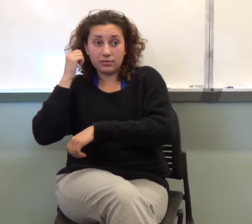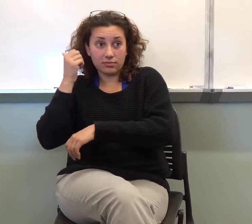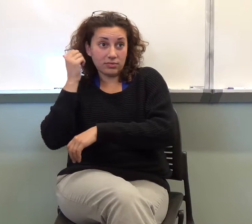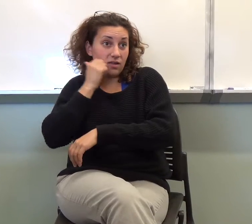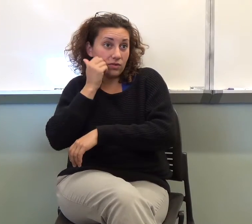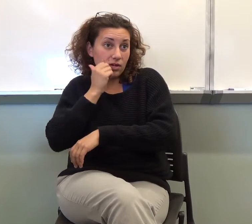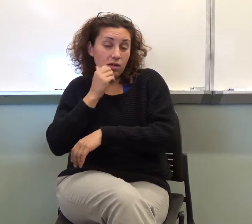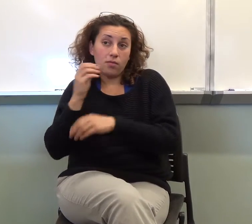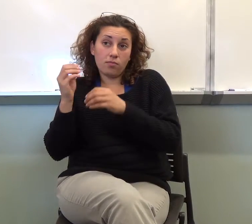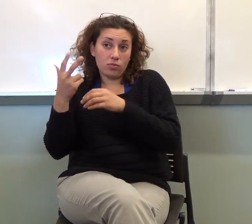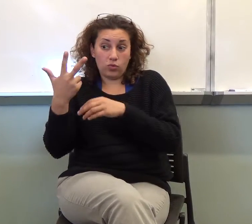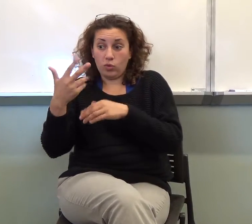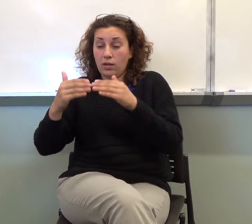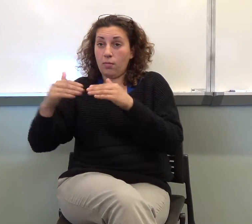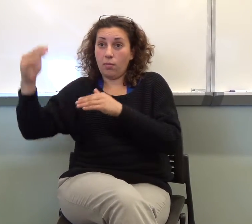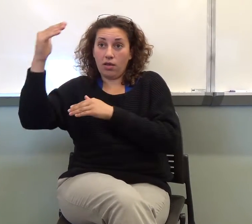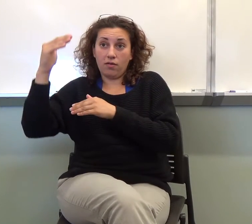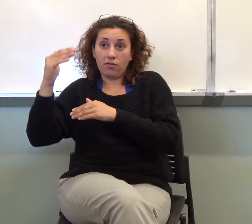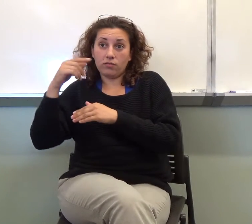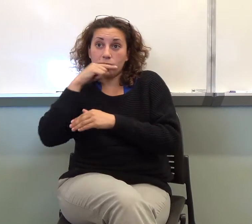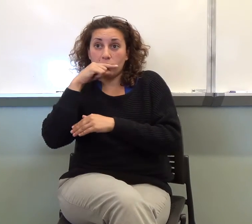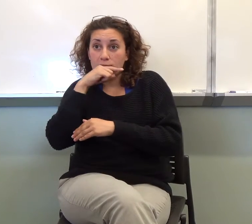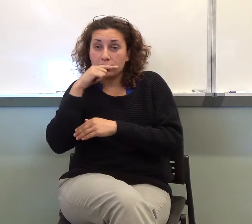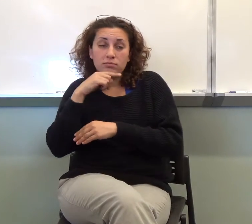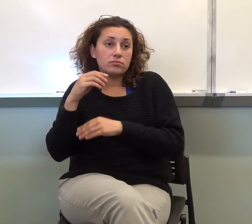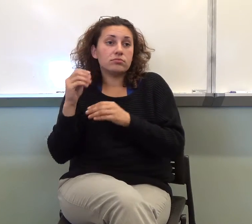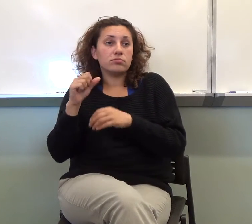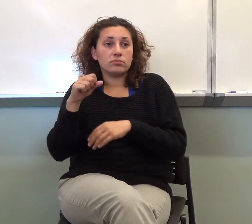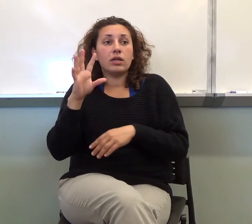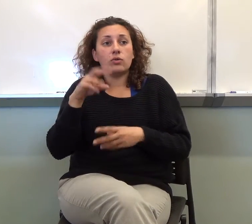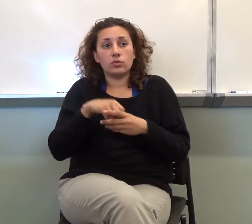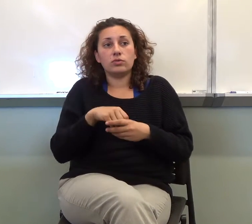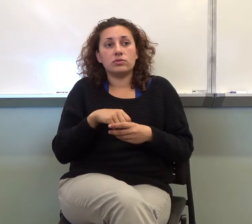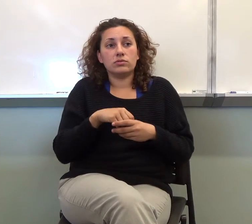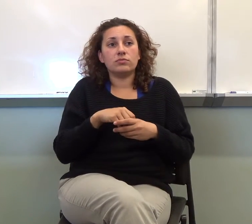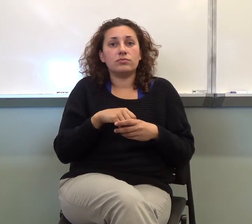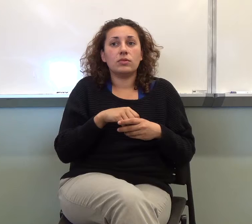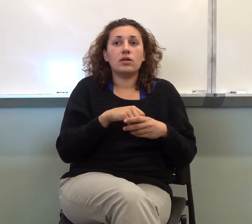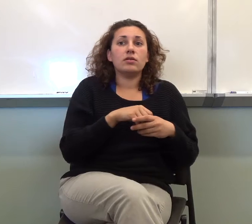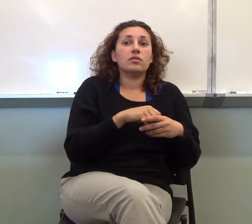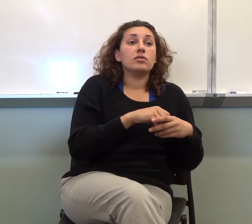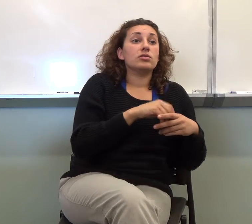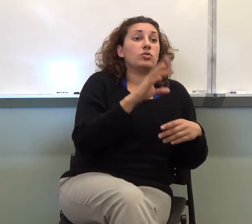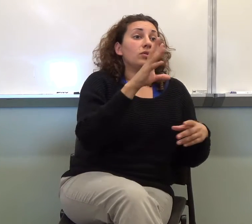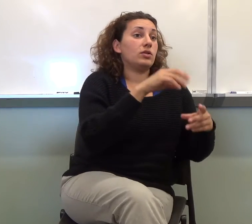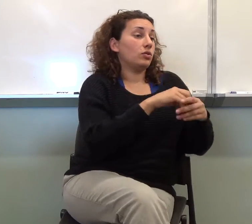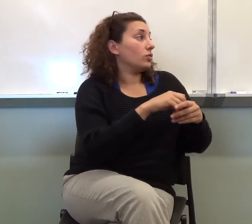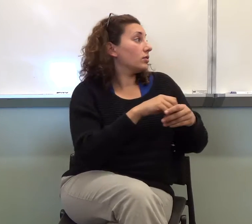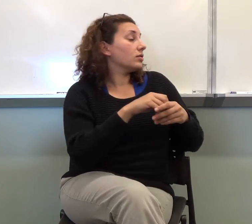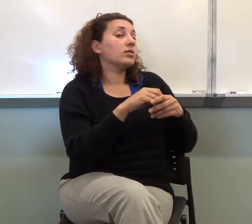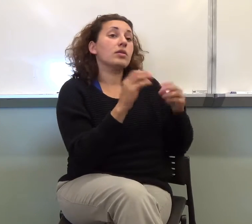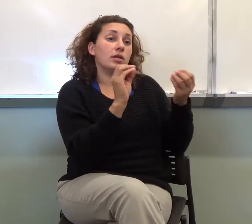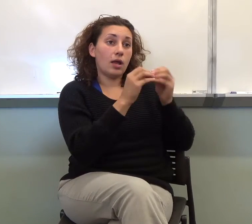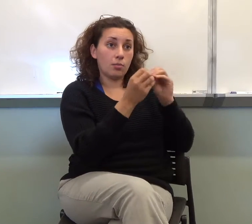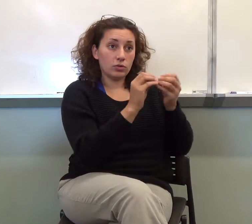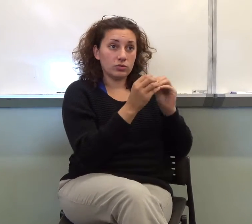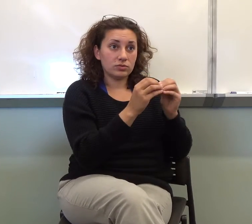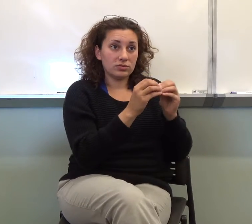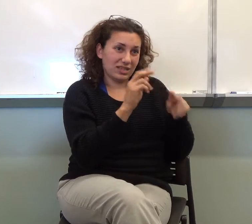3? Yep. So in order to get the number of elements in that particular experiment, the more than once a day people, you